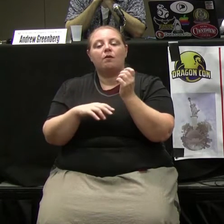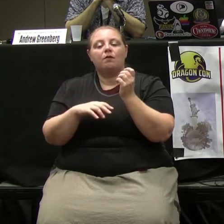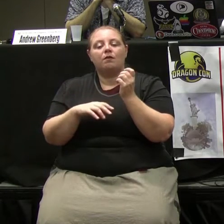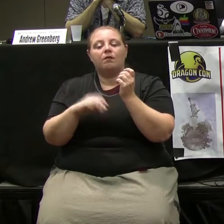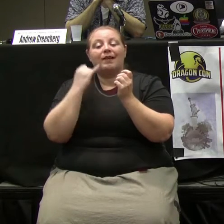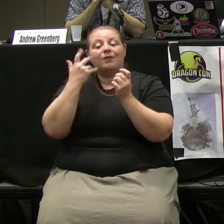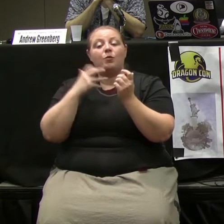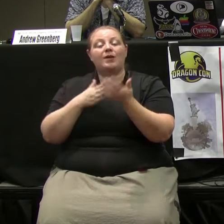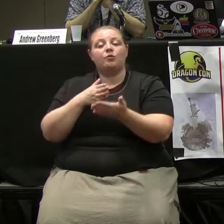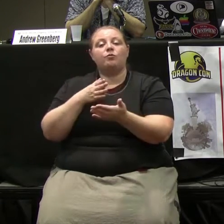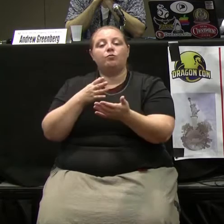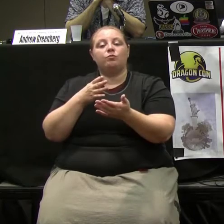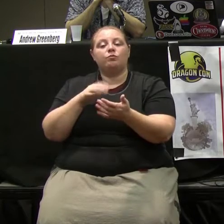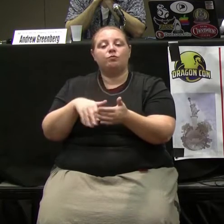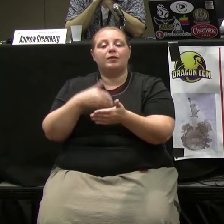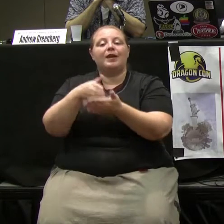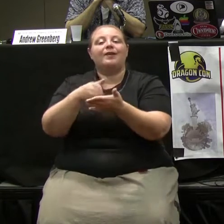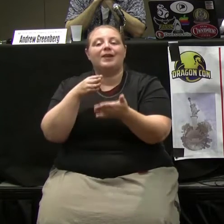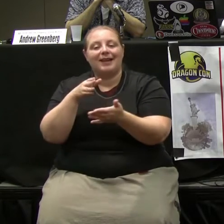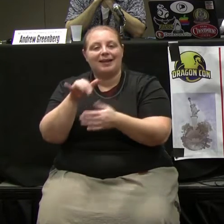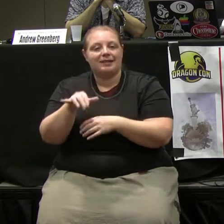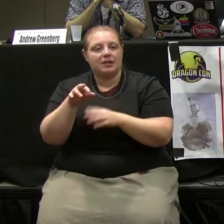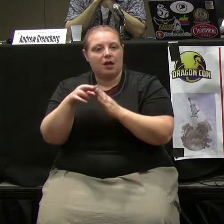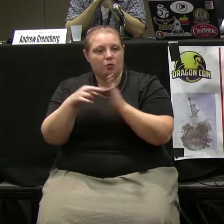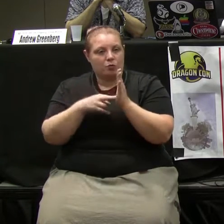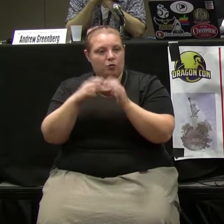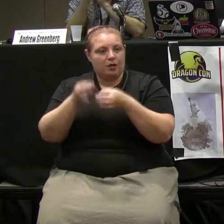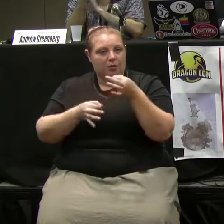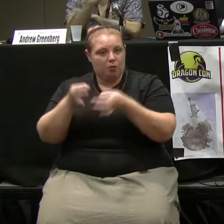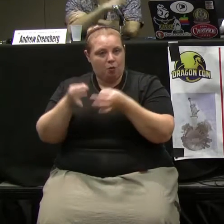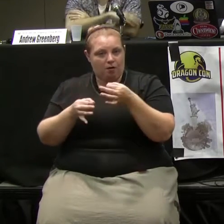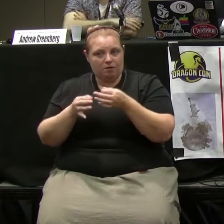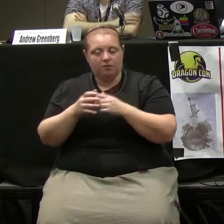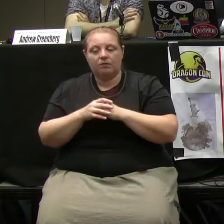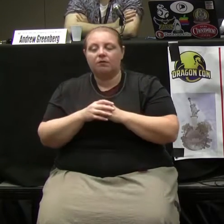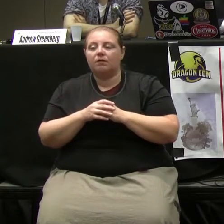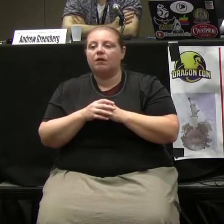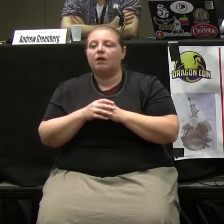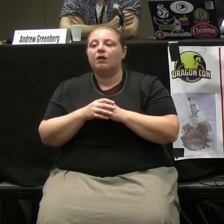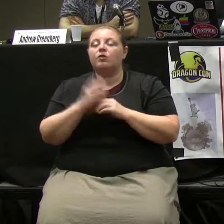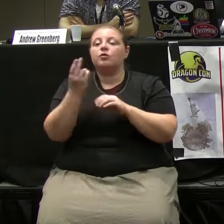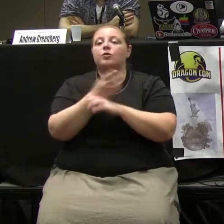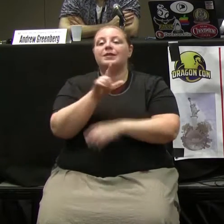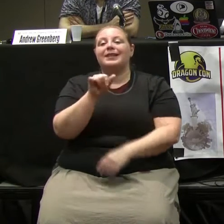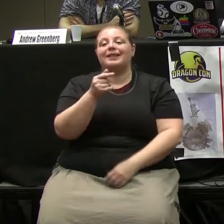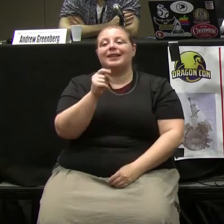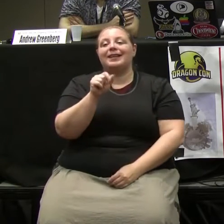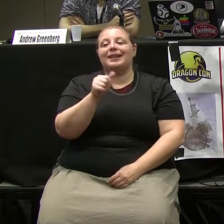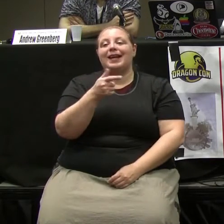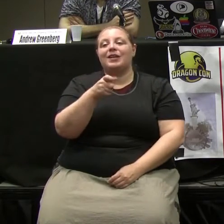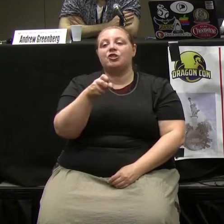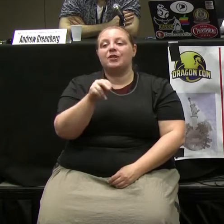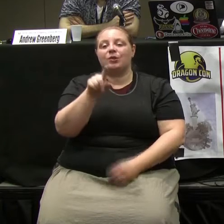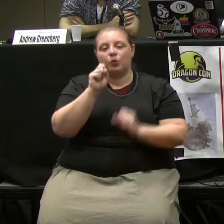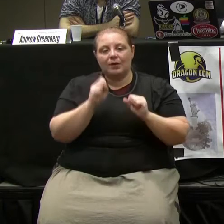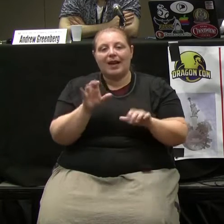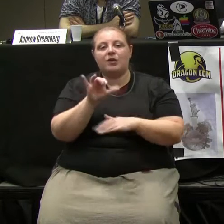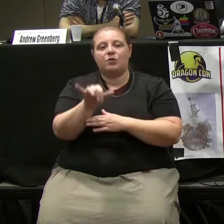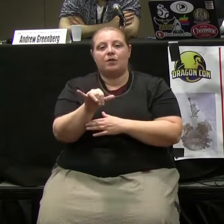that rule eventually in a court. So we talked about using litigation as a strategy. You can do that